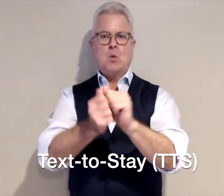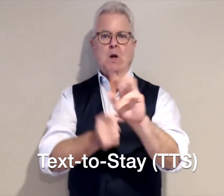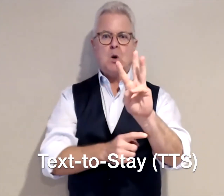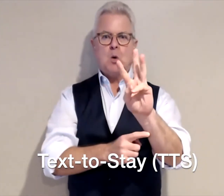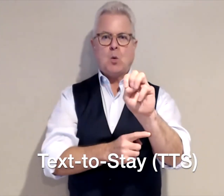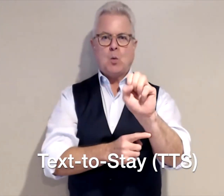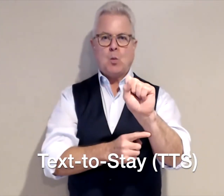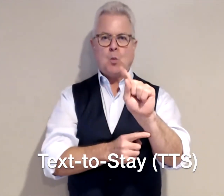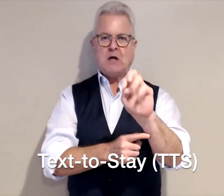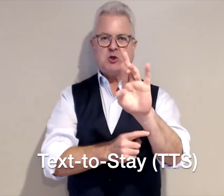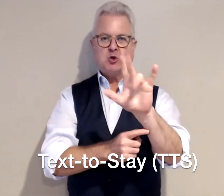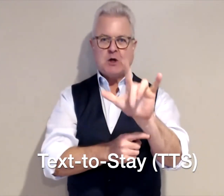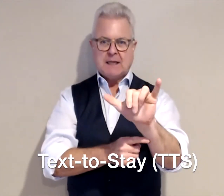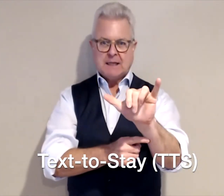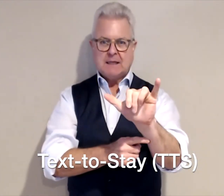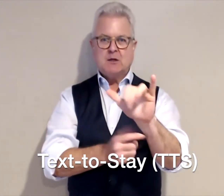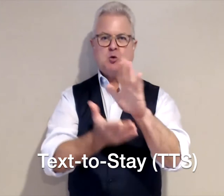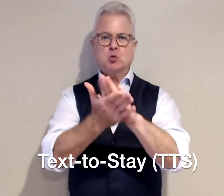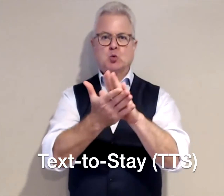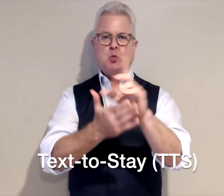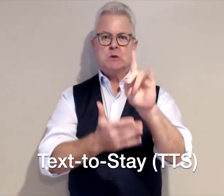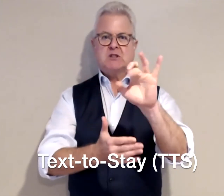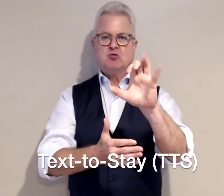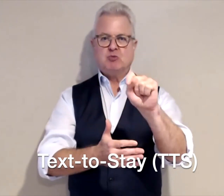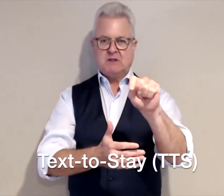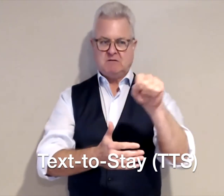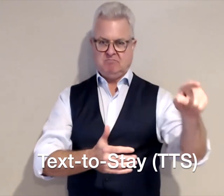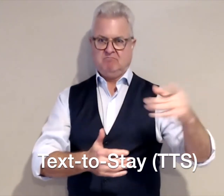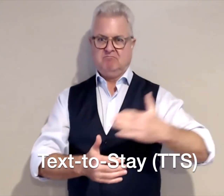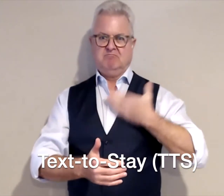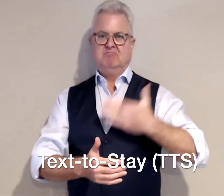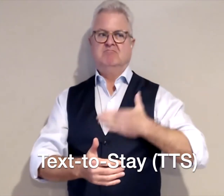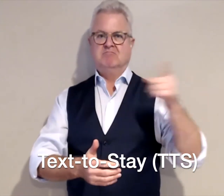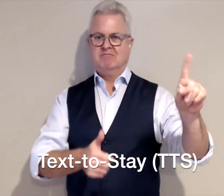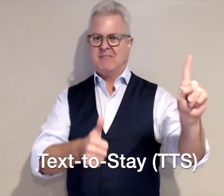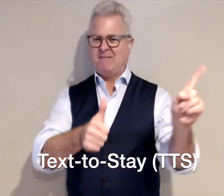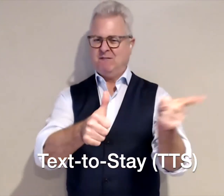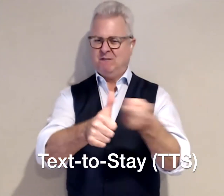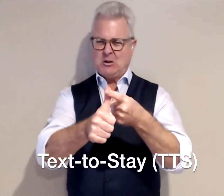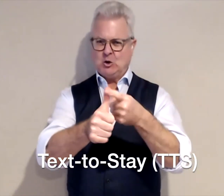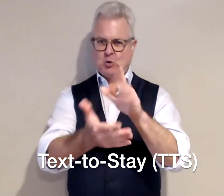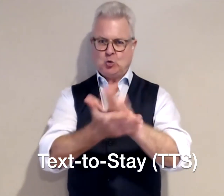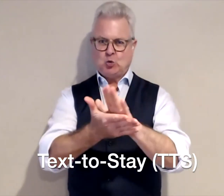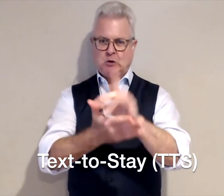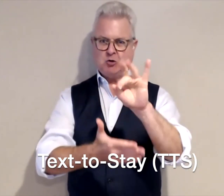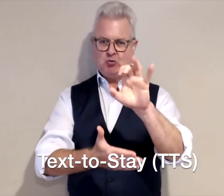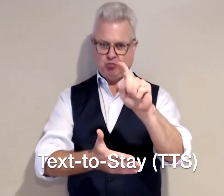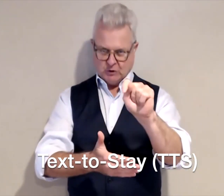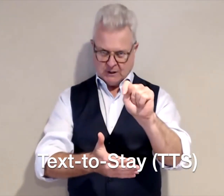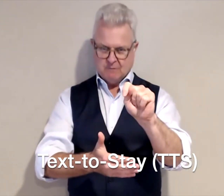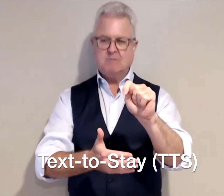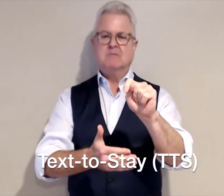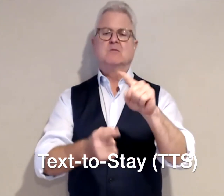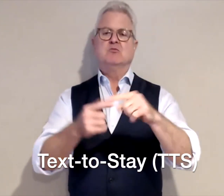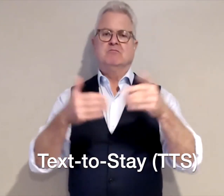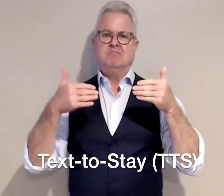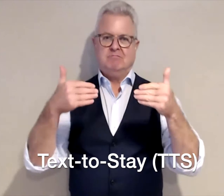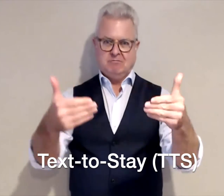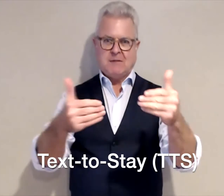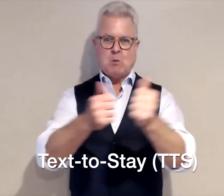Rhode has collaborated with Westerly, the school district there. They were willing to be the first district